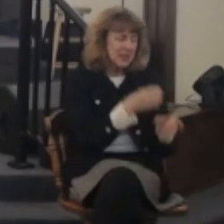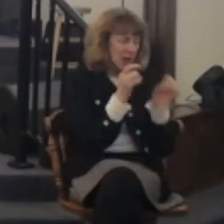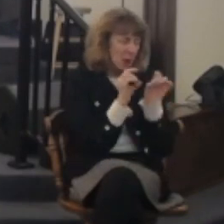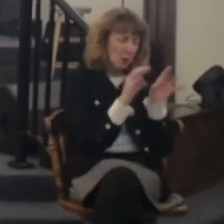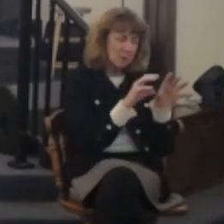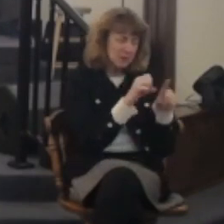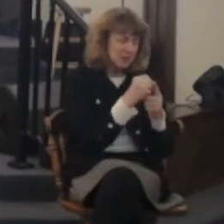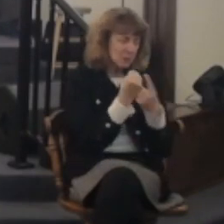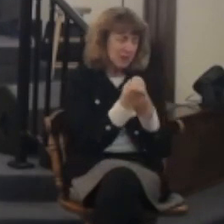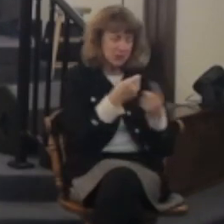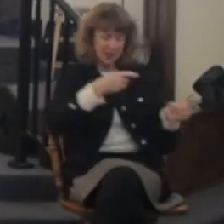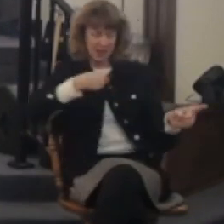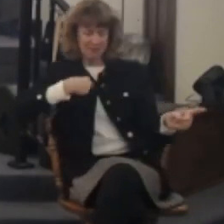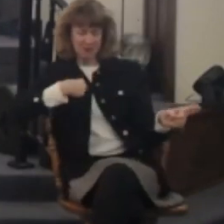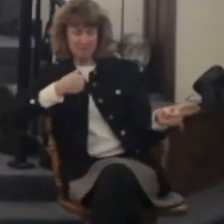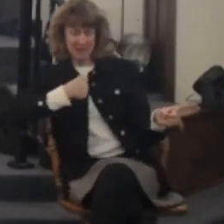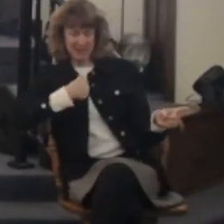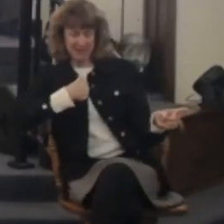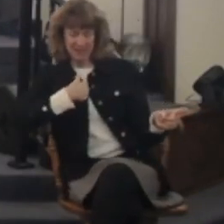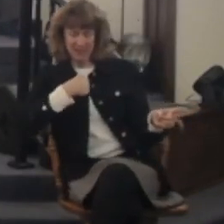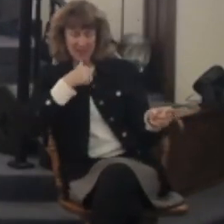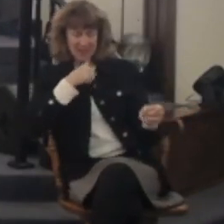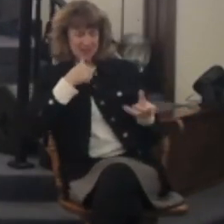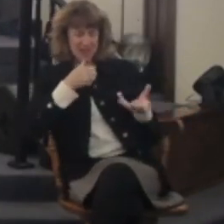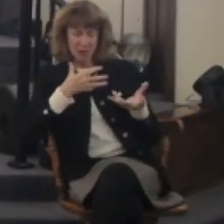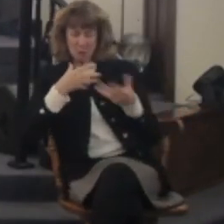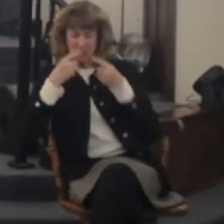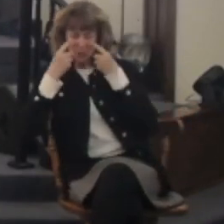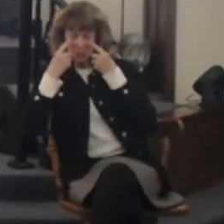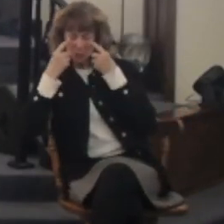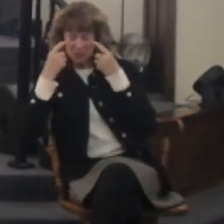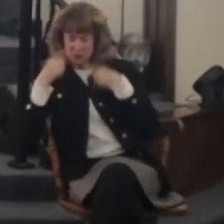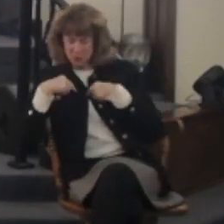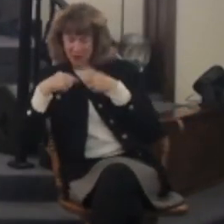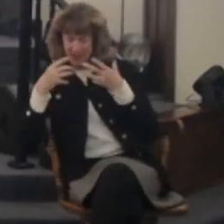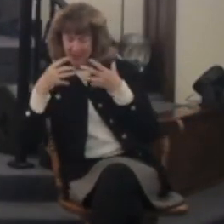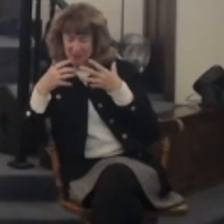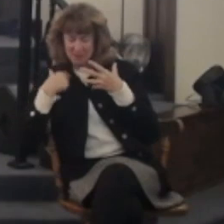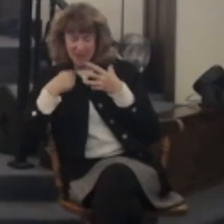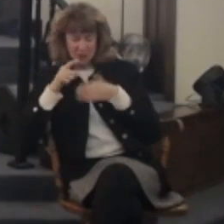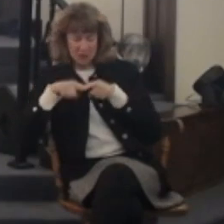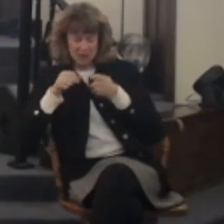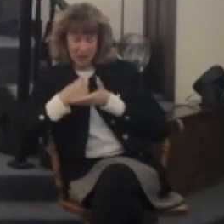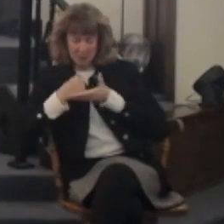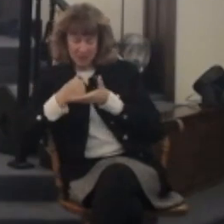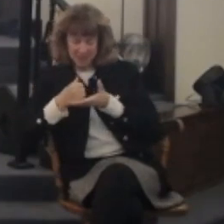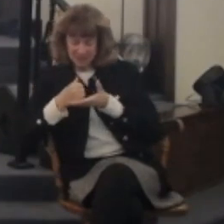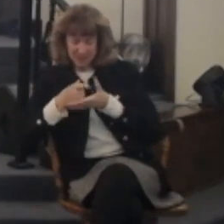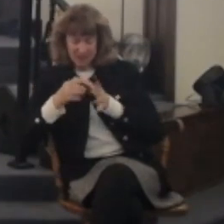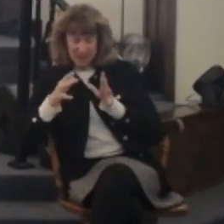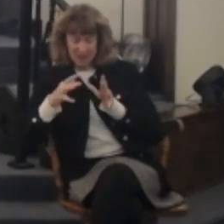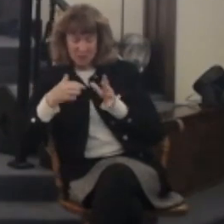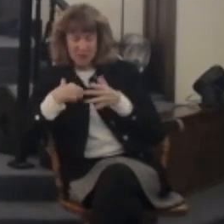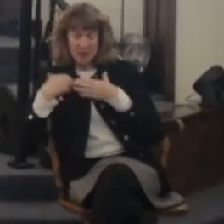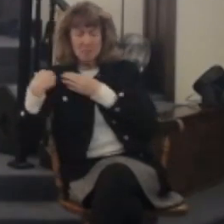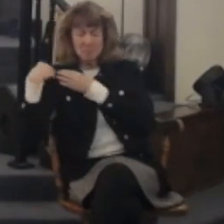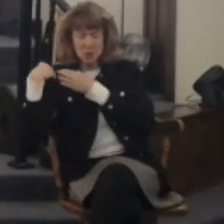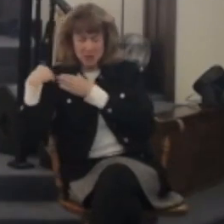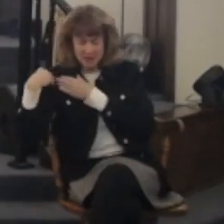And I was just trying to hold back the tears, and they came out. But what I